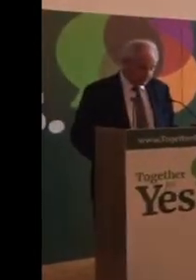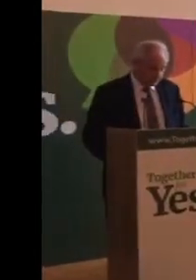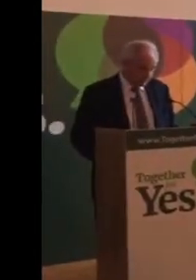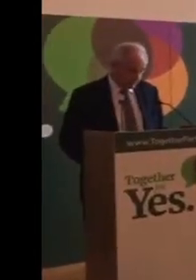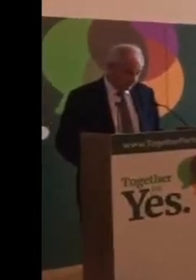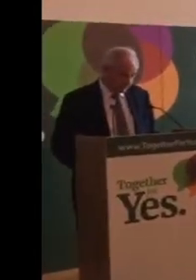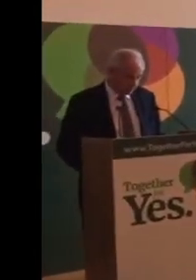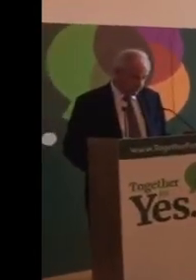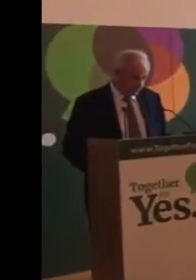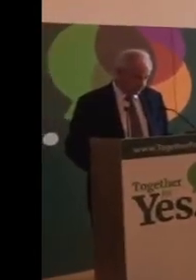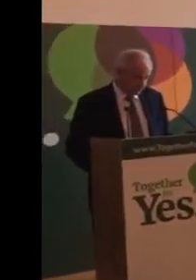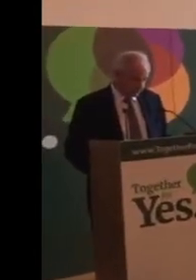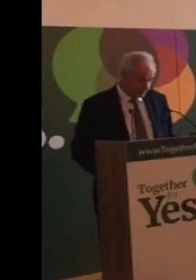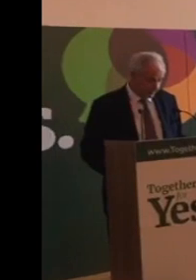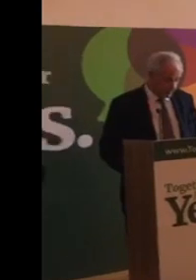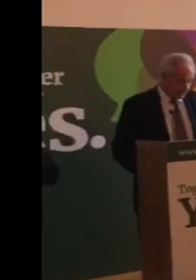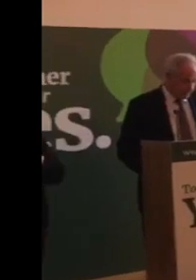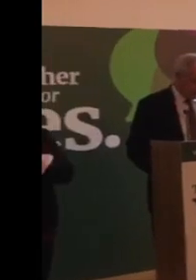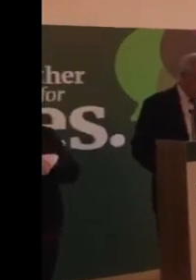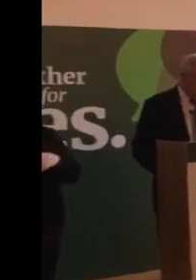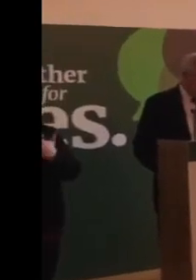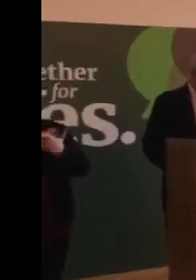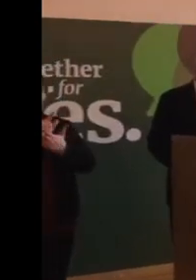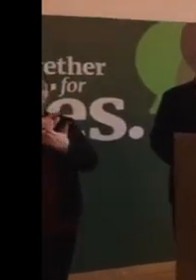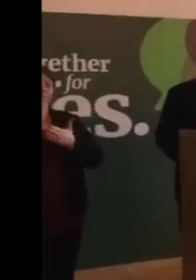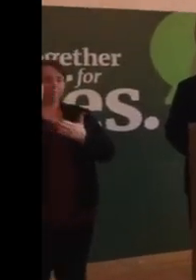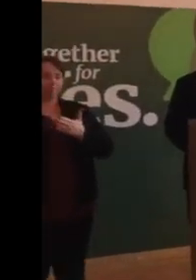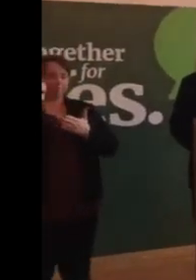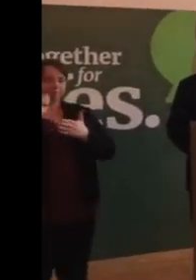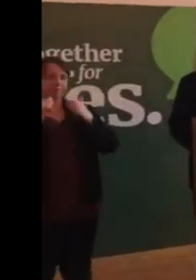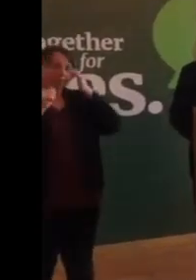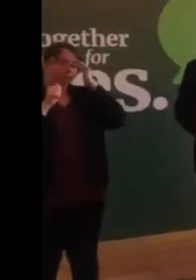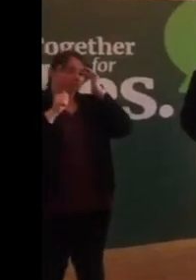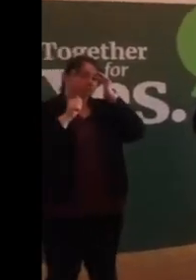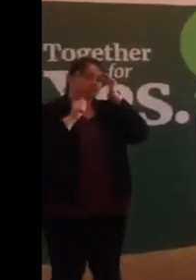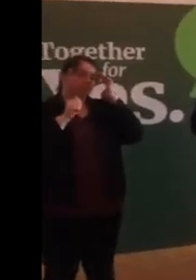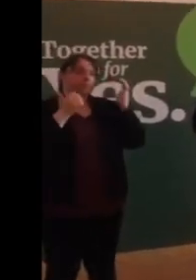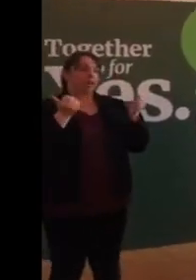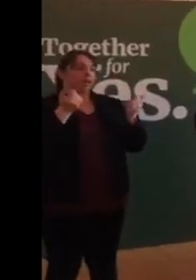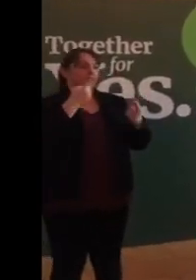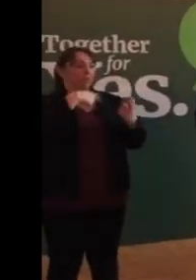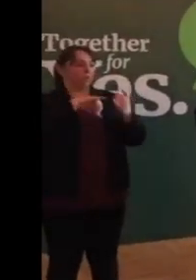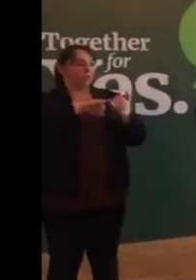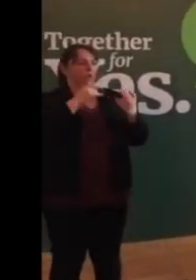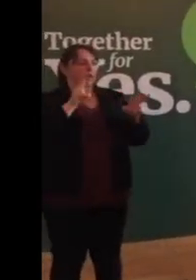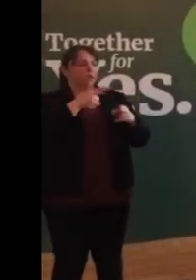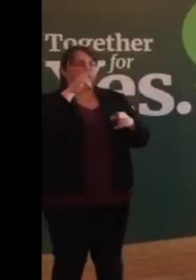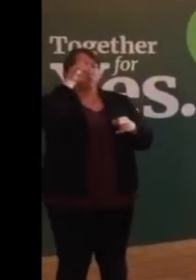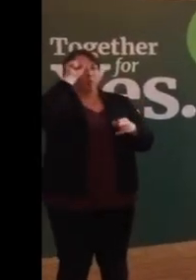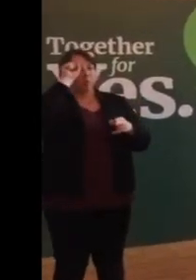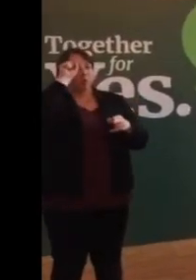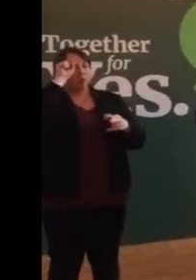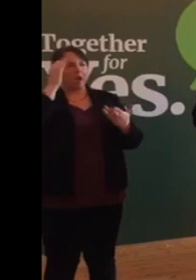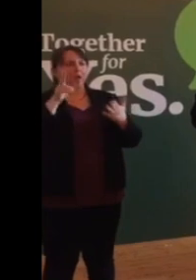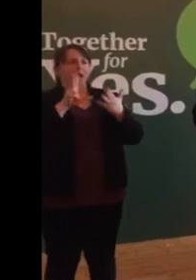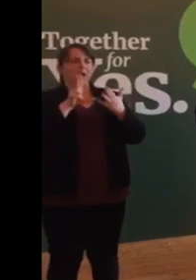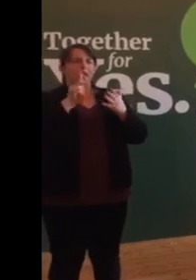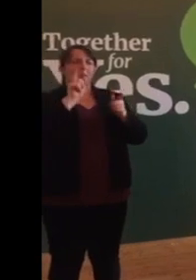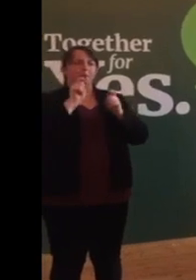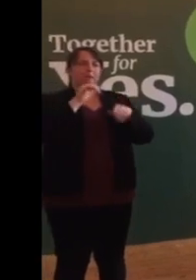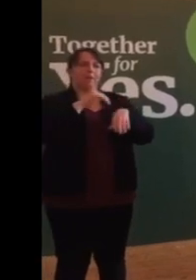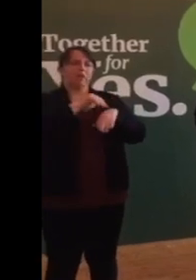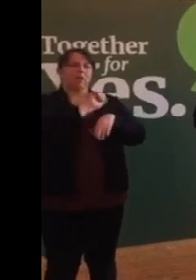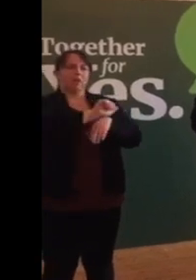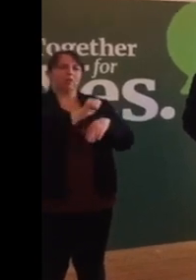Albert, 2012. And for those of you who can't remember the role of the Eighth Amendment in her death, let me quote her